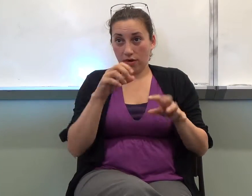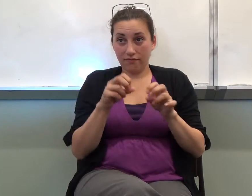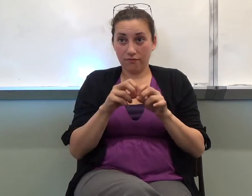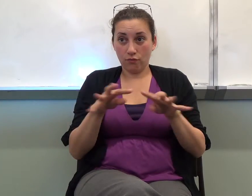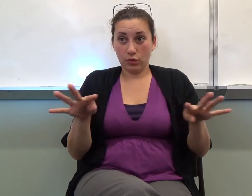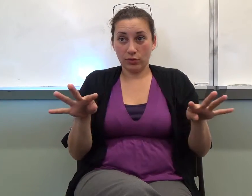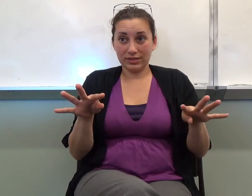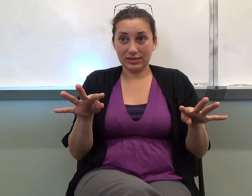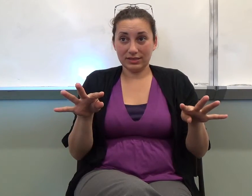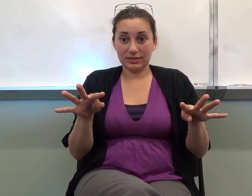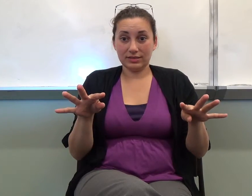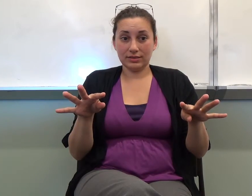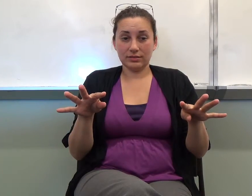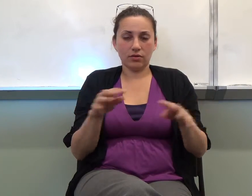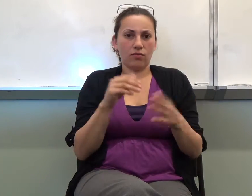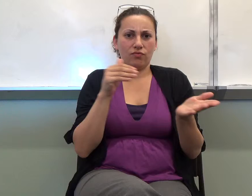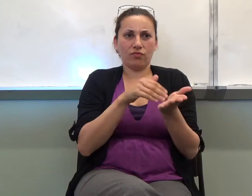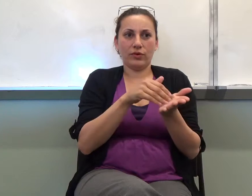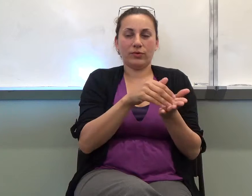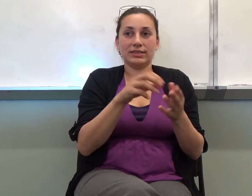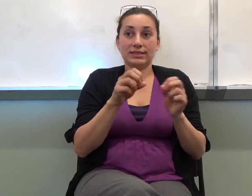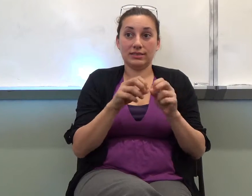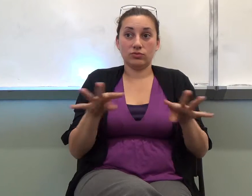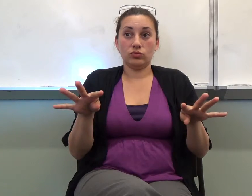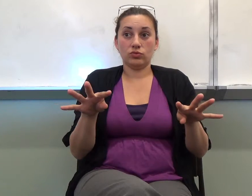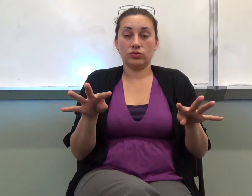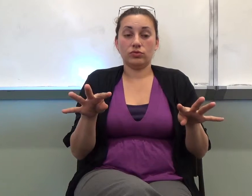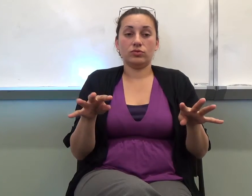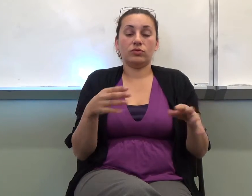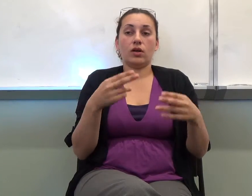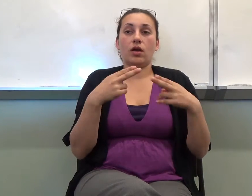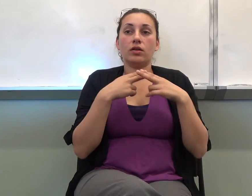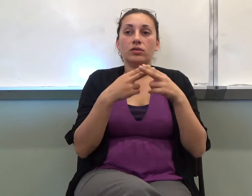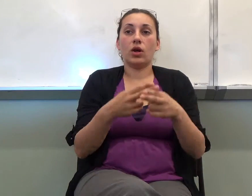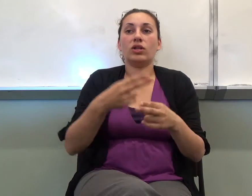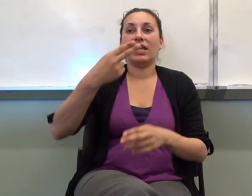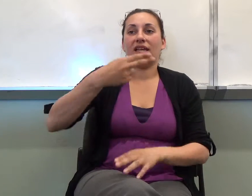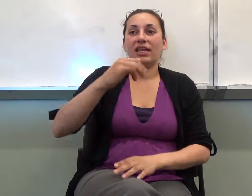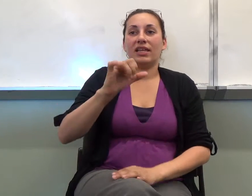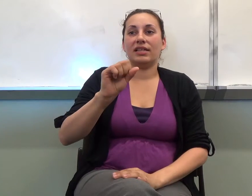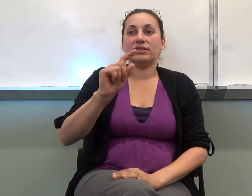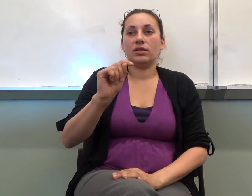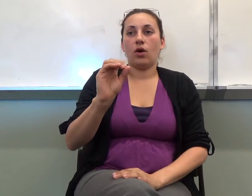a specific name. It's called a histogram, but it is still a bar graph.